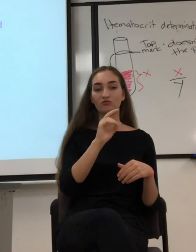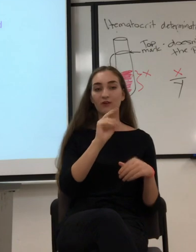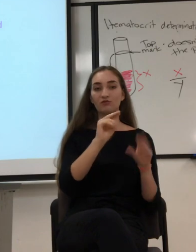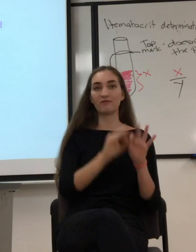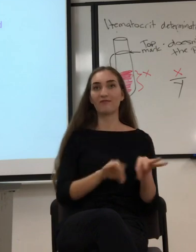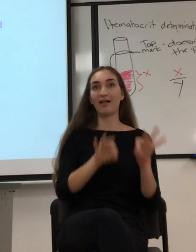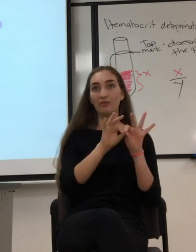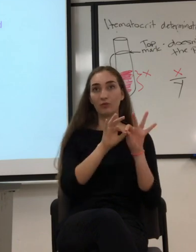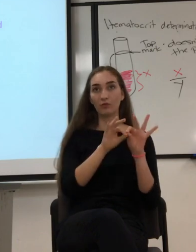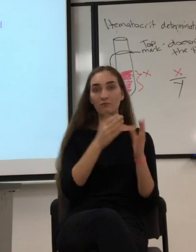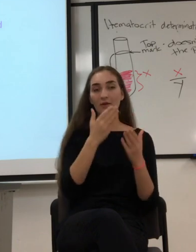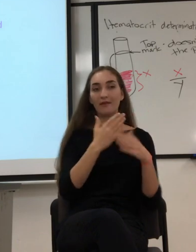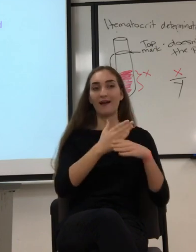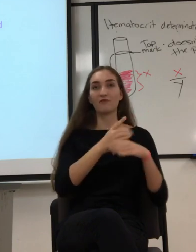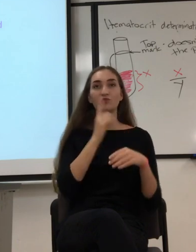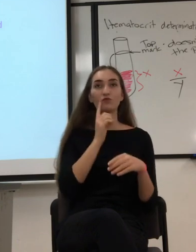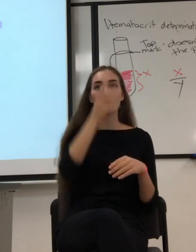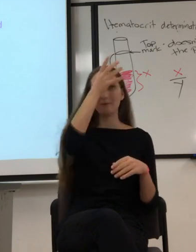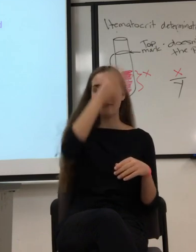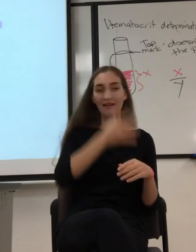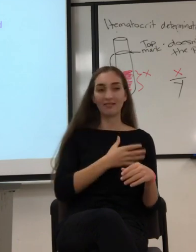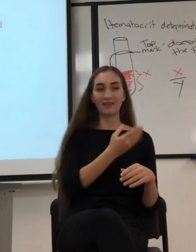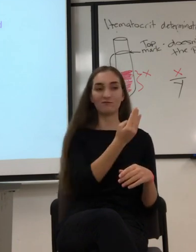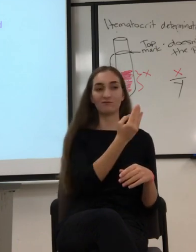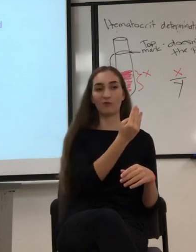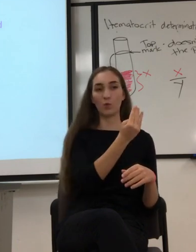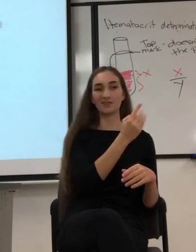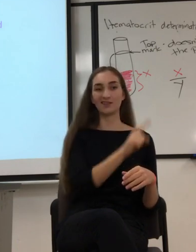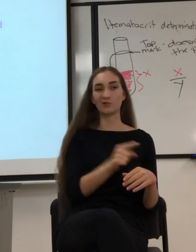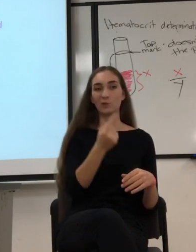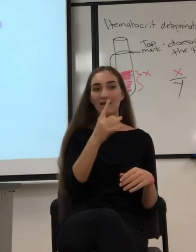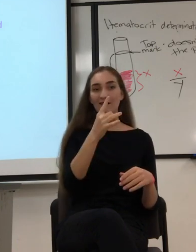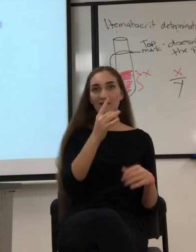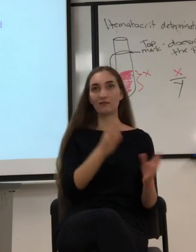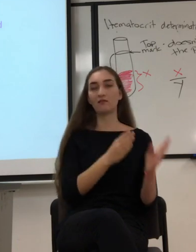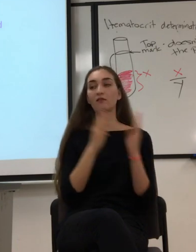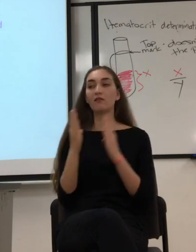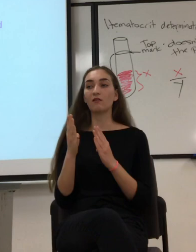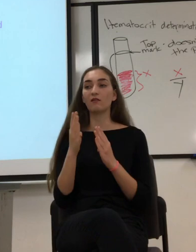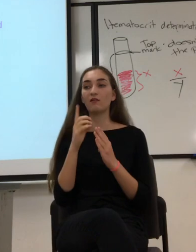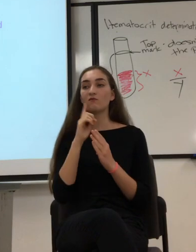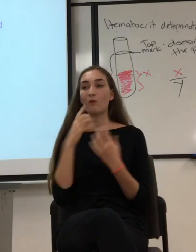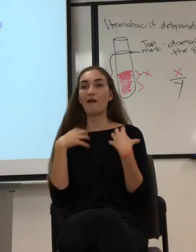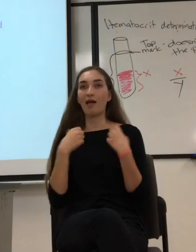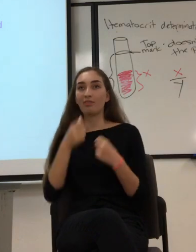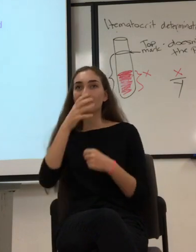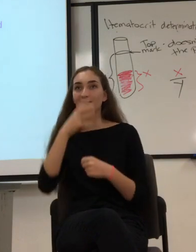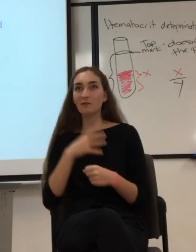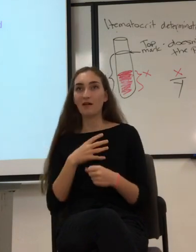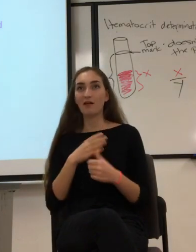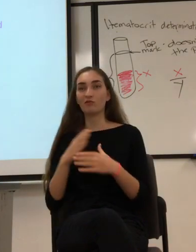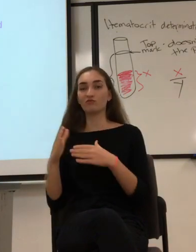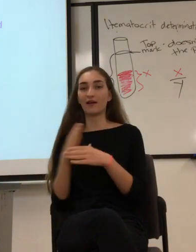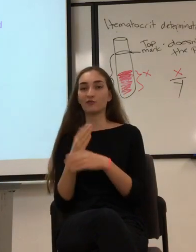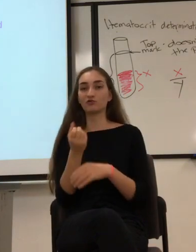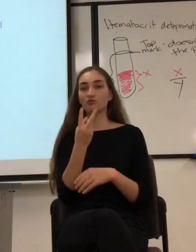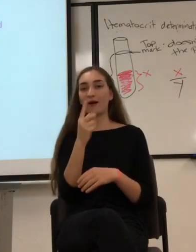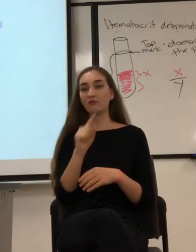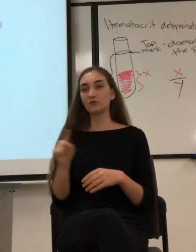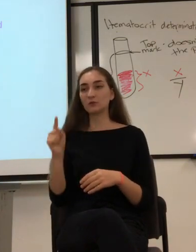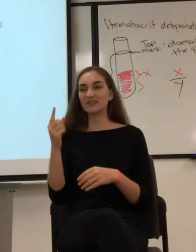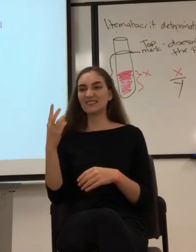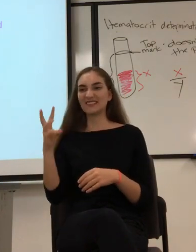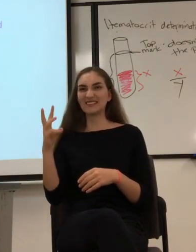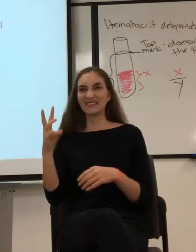average for male is like 14 to 18, and maybe for healthy female, the range is 12 to 16. So there's some